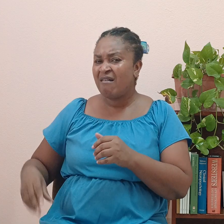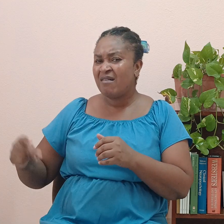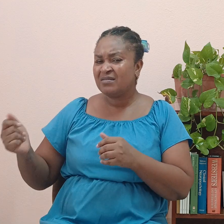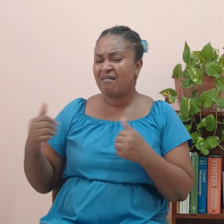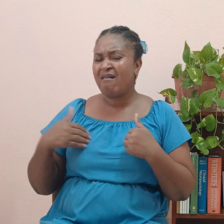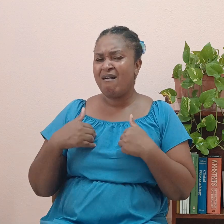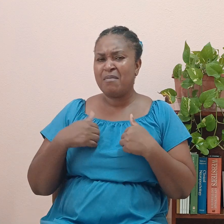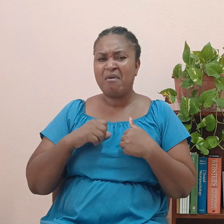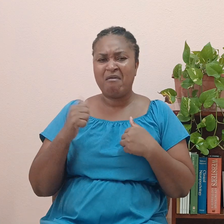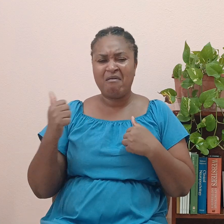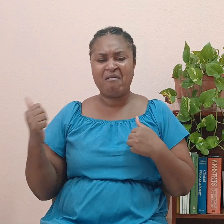Get proper nutrition.